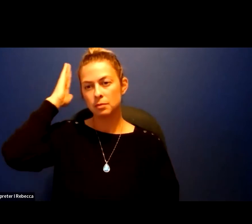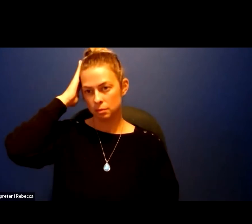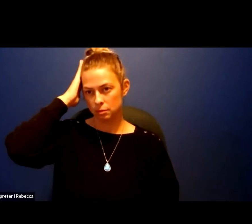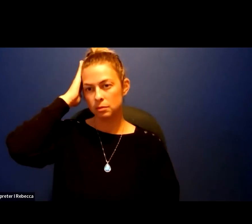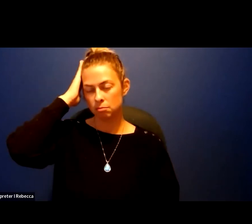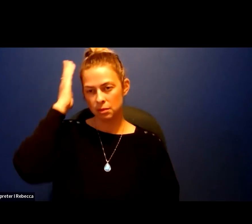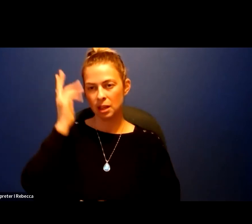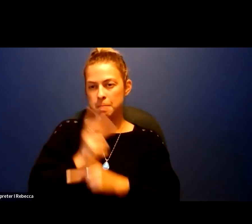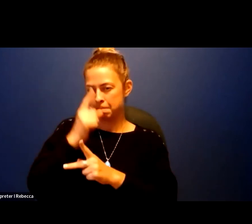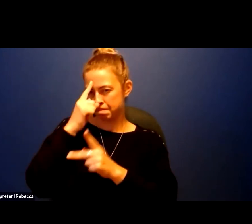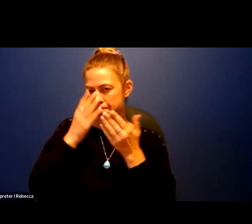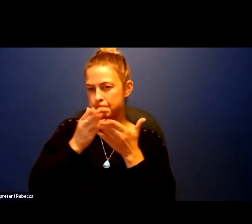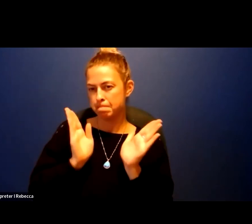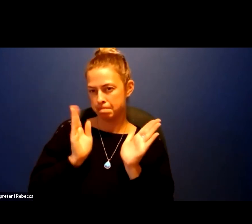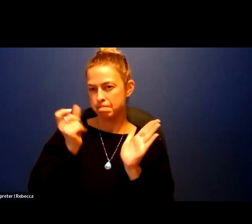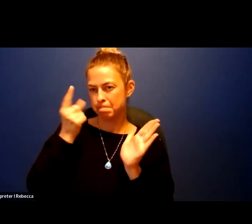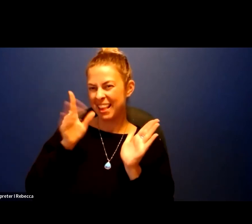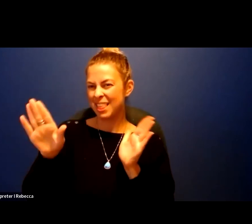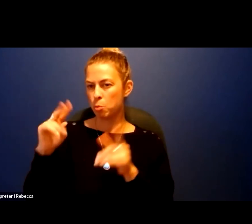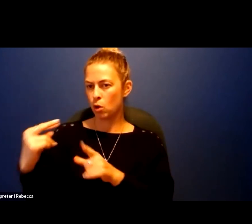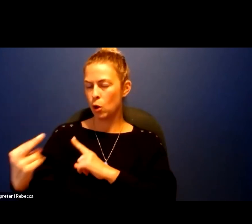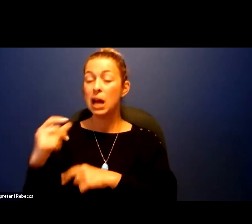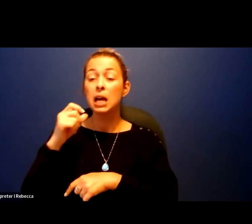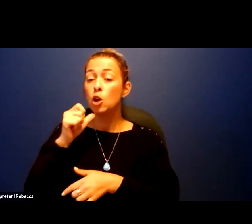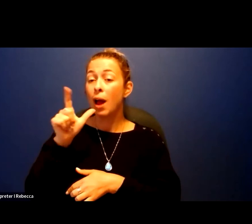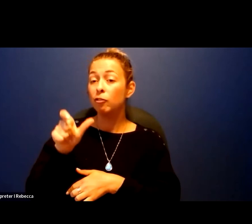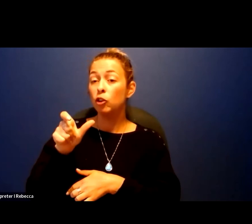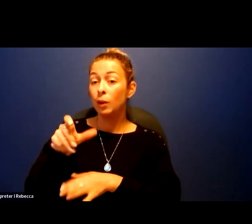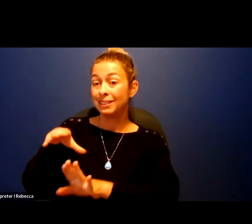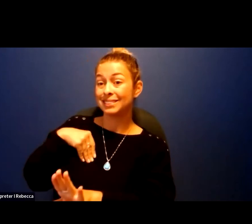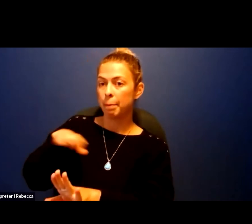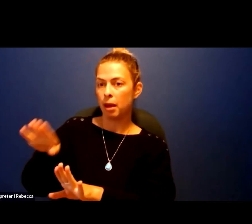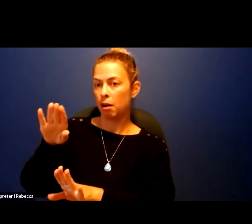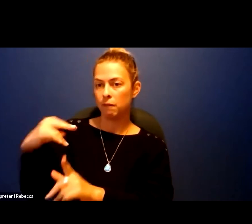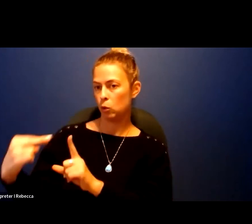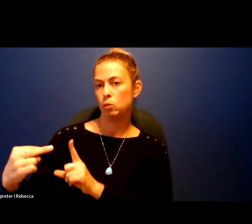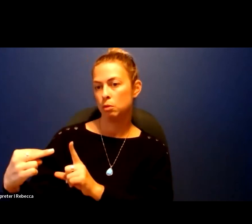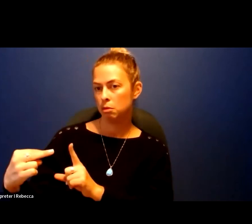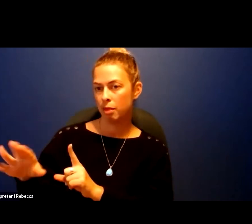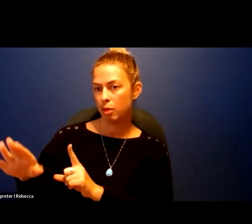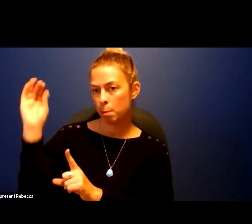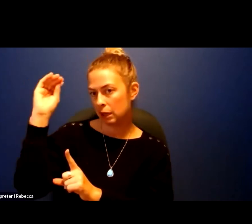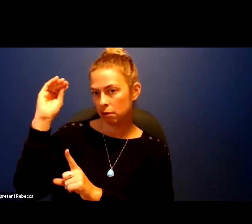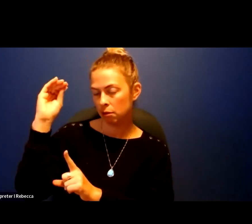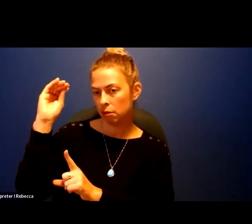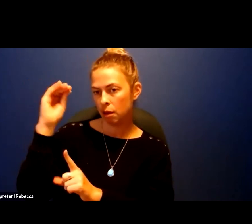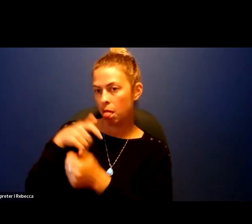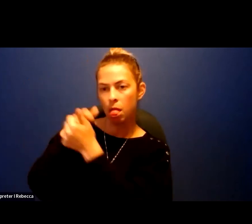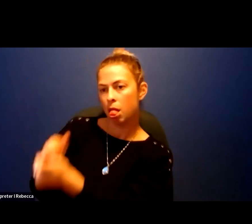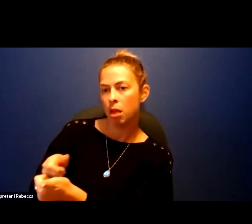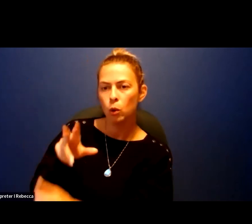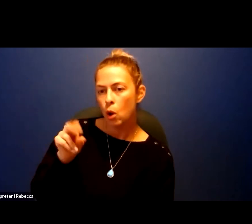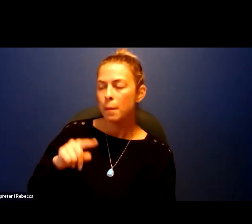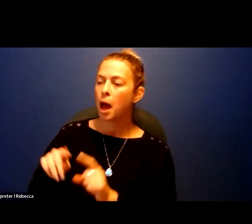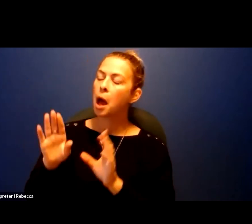openness to where they're coming from, even if you, I'm not saying to be open to their position necessarily, that you have to like change what you think. Just